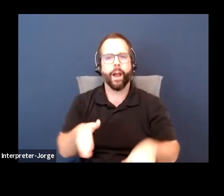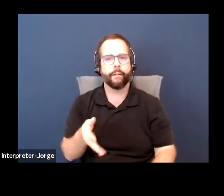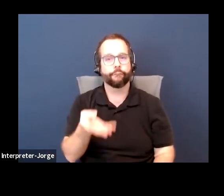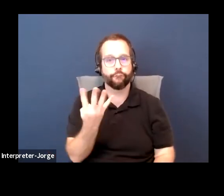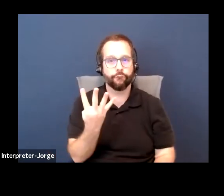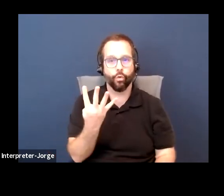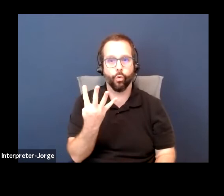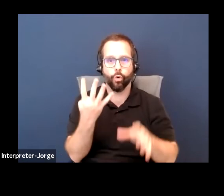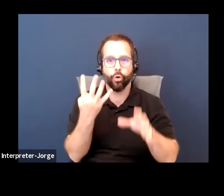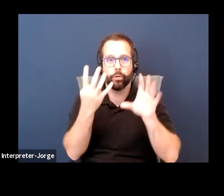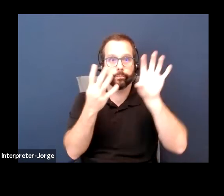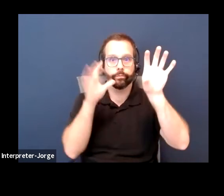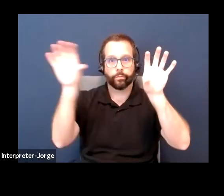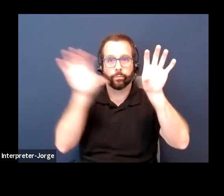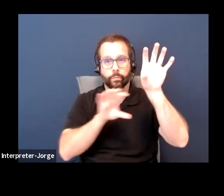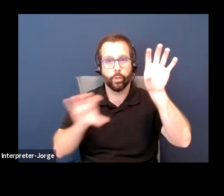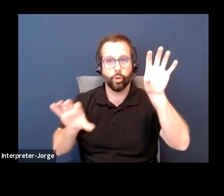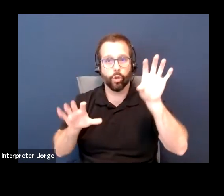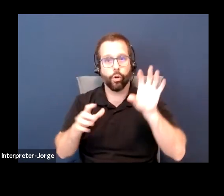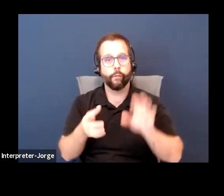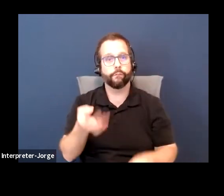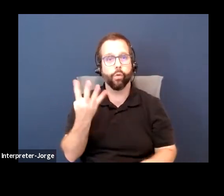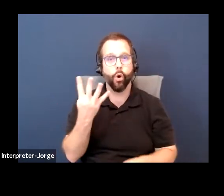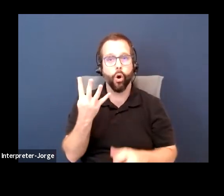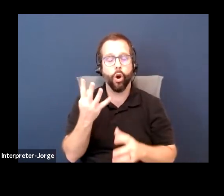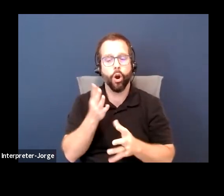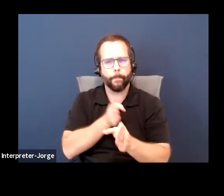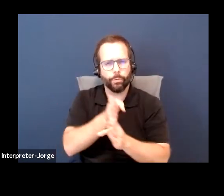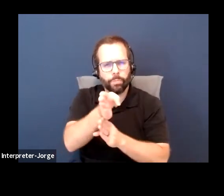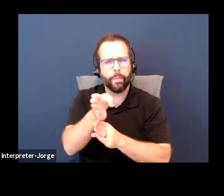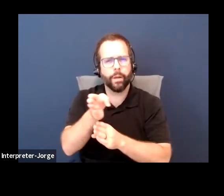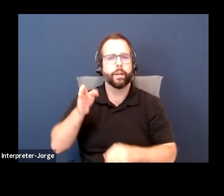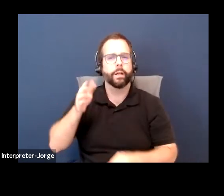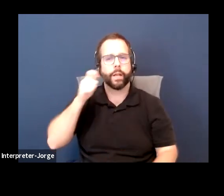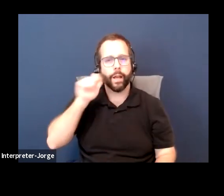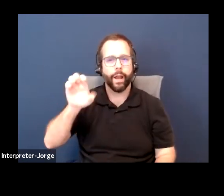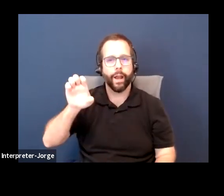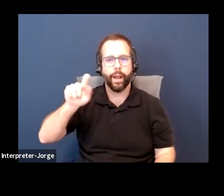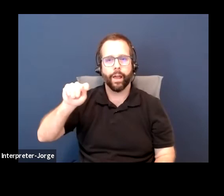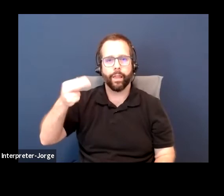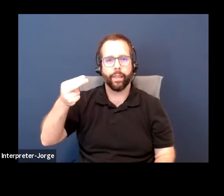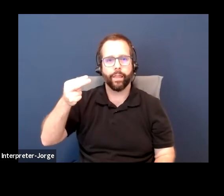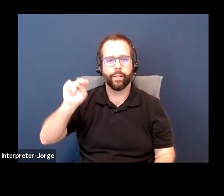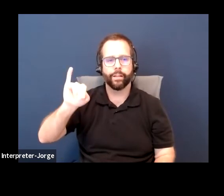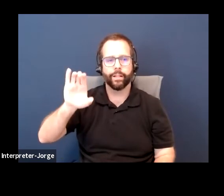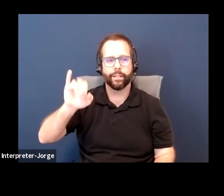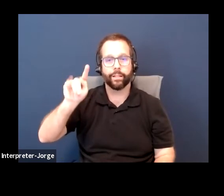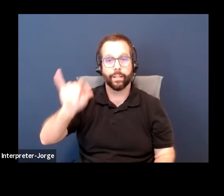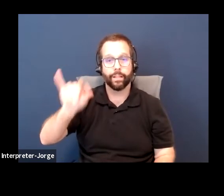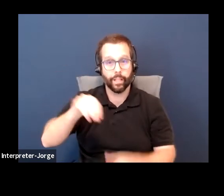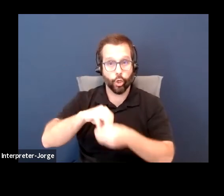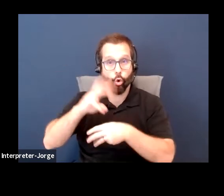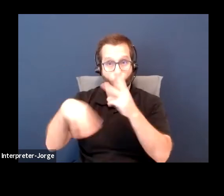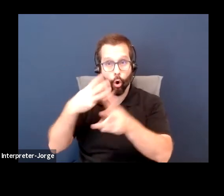primary ethnicities of the world. But they all meet in the middle, showing that we're all one. But I'm a